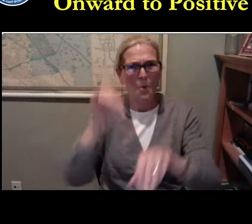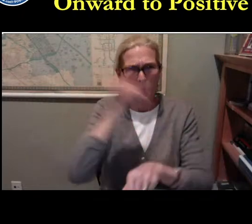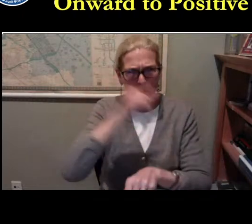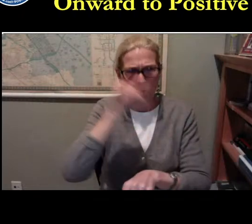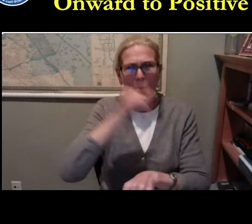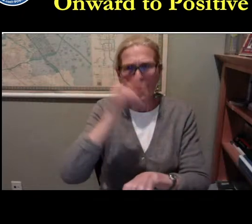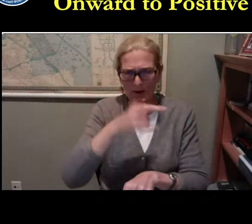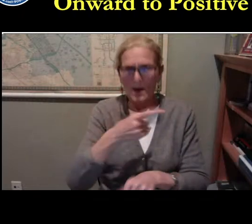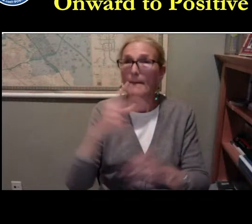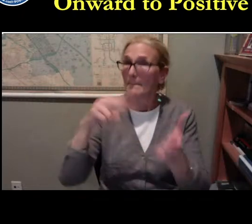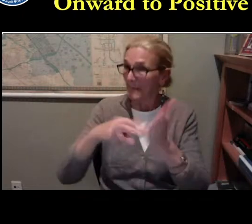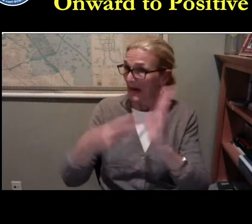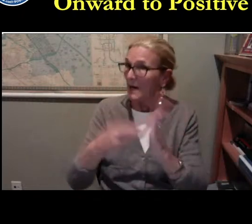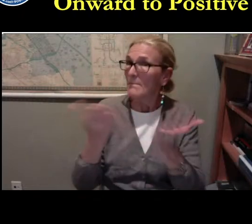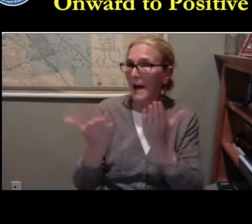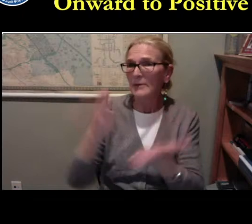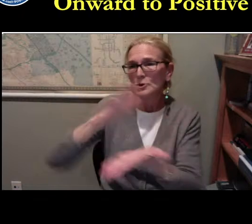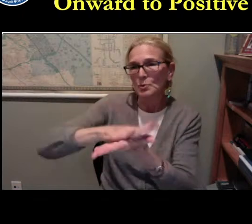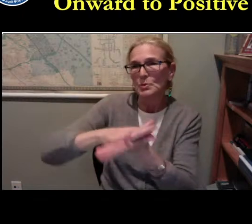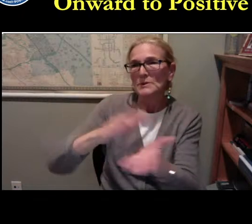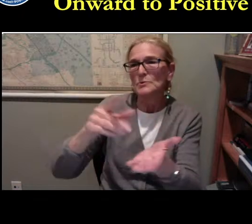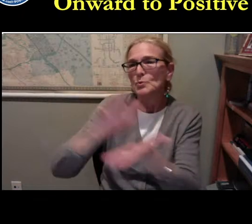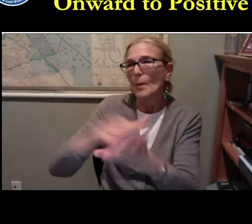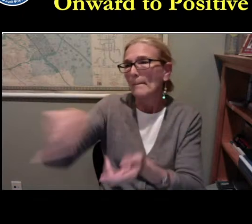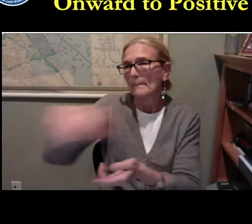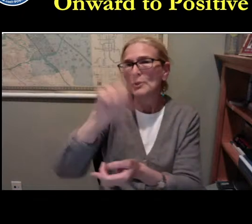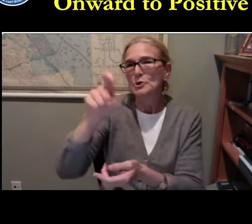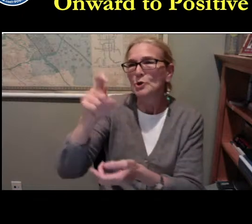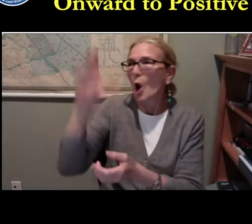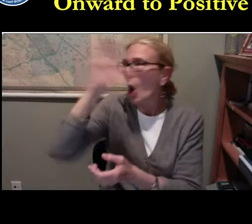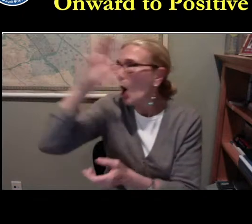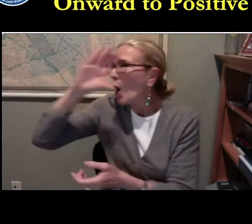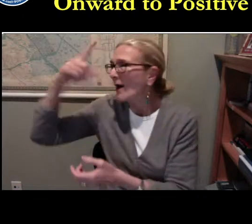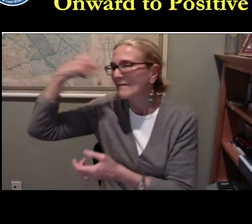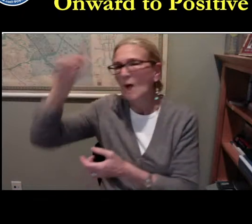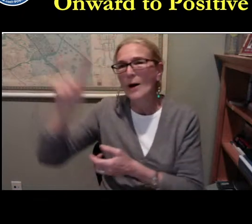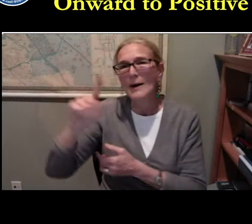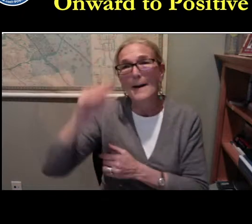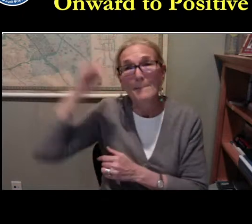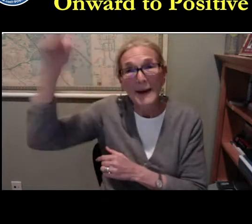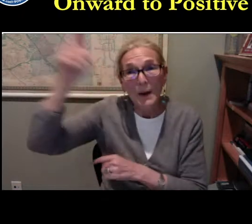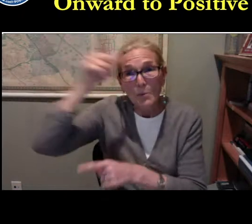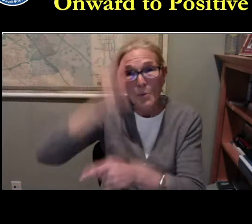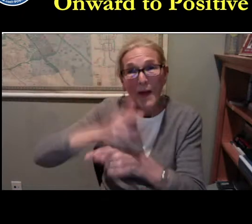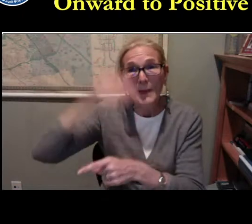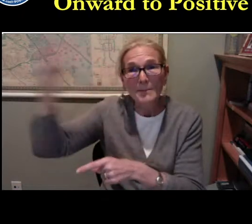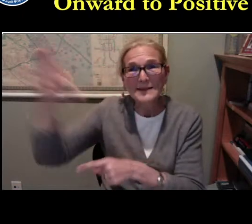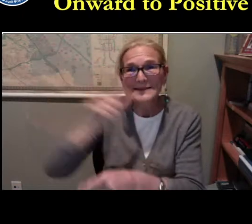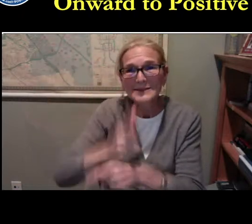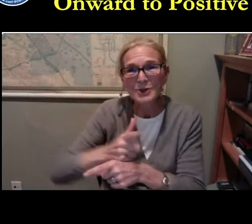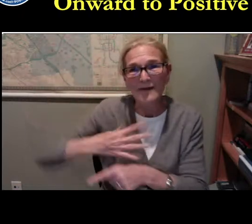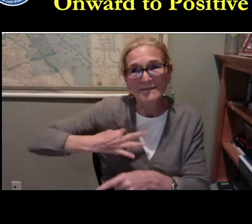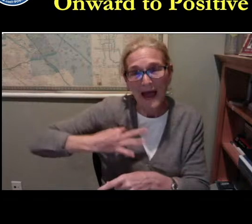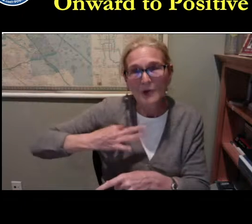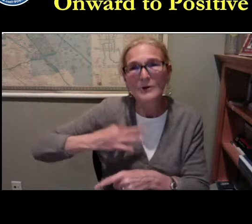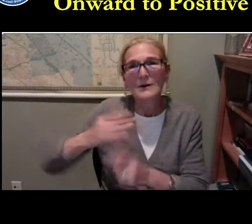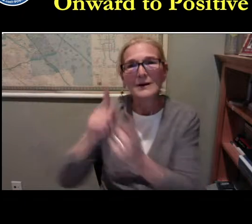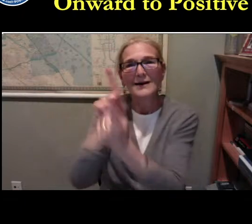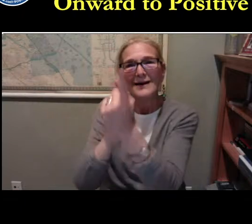And if you remember when I was mentioning the program director saying how crucial deaf leaders were and deaf adults, so